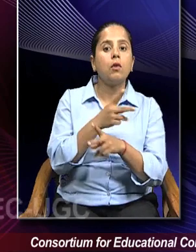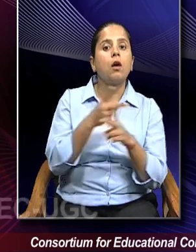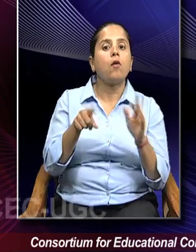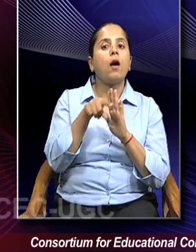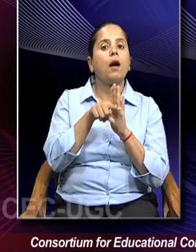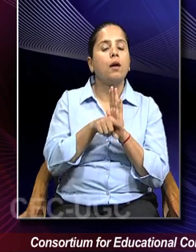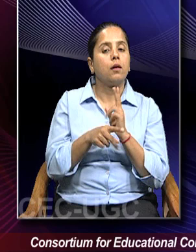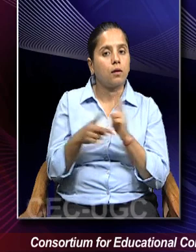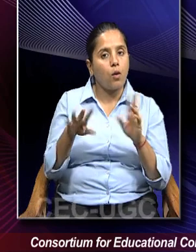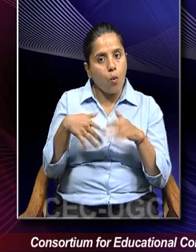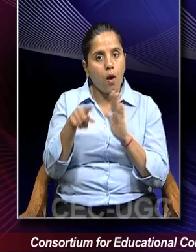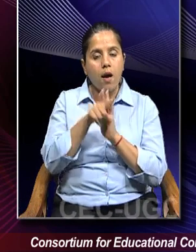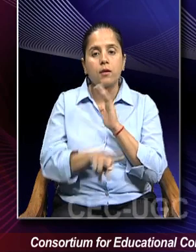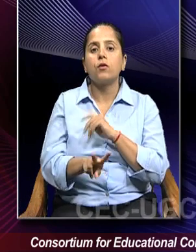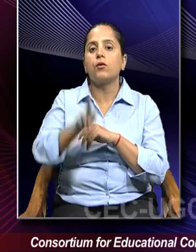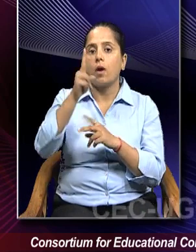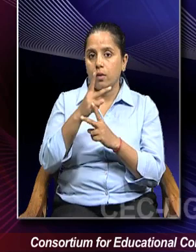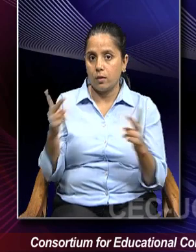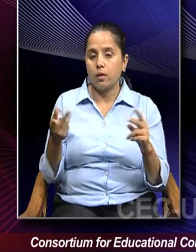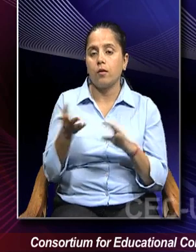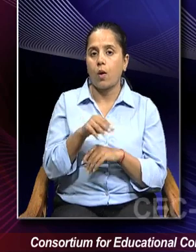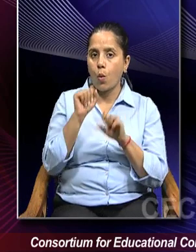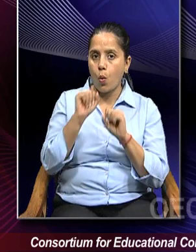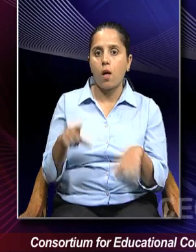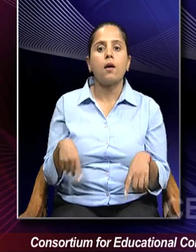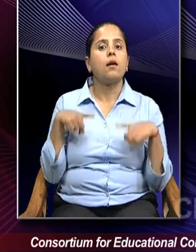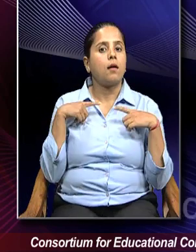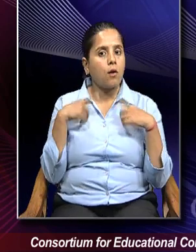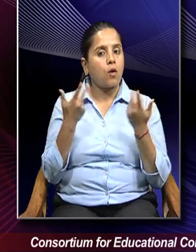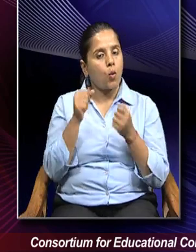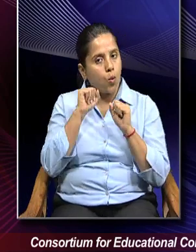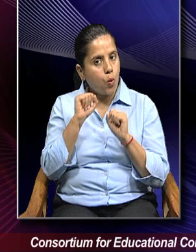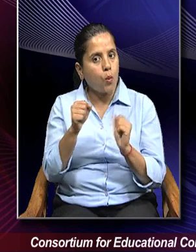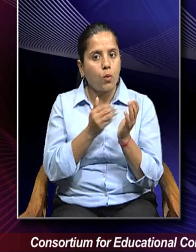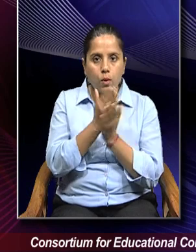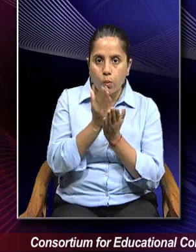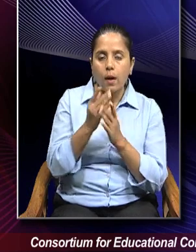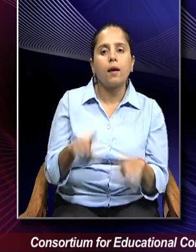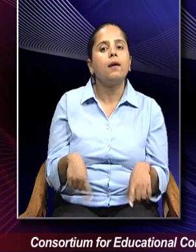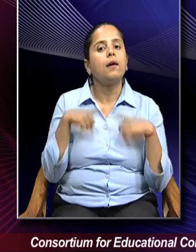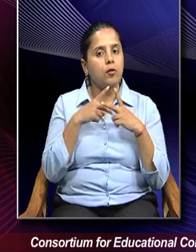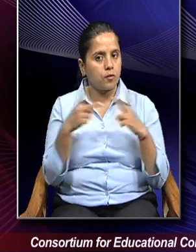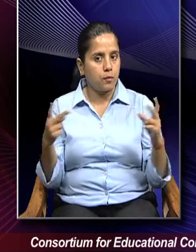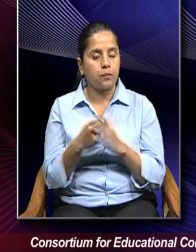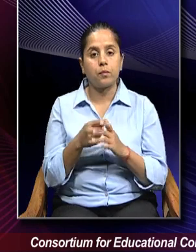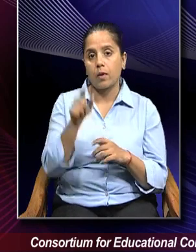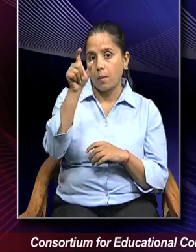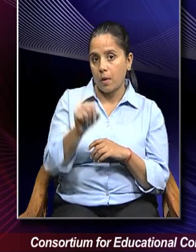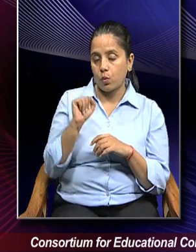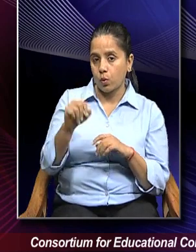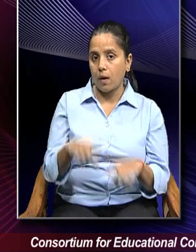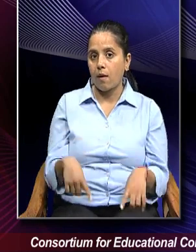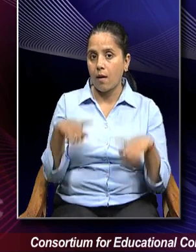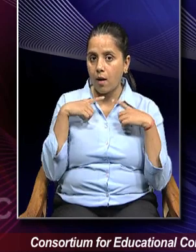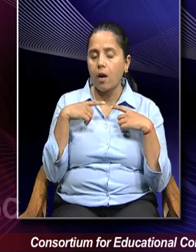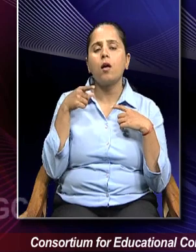ethics or ethical values by his life, by his own way of living. So, a person's life